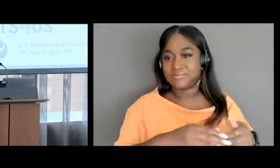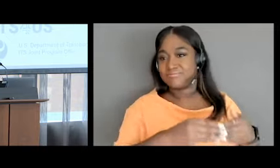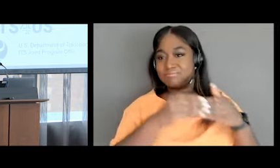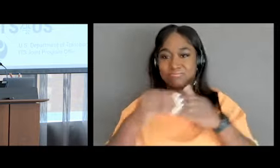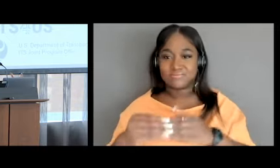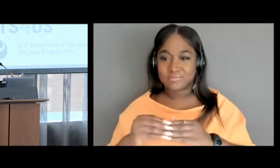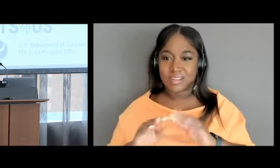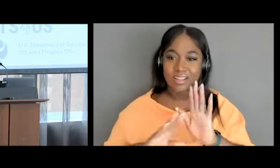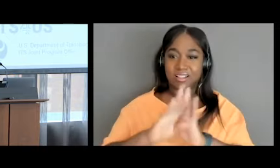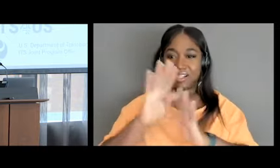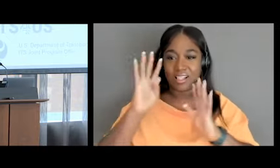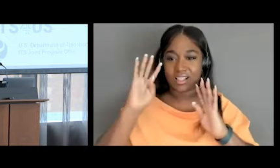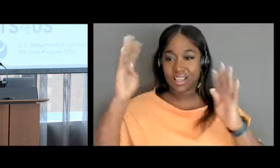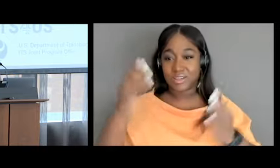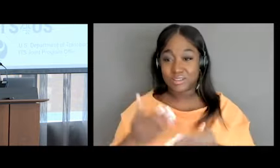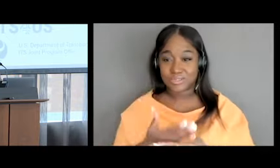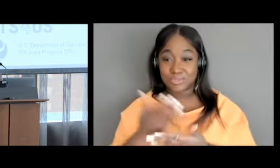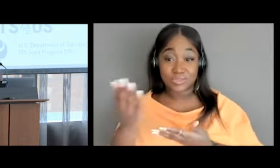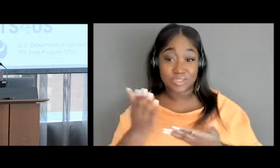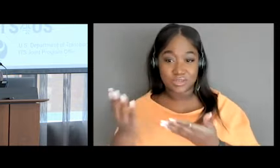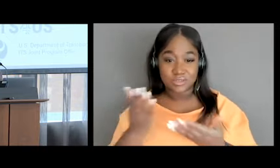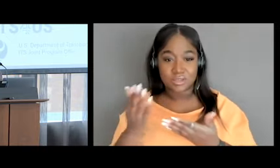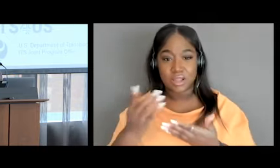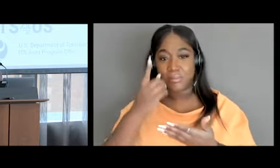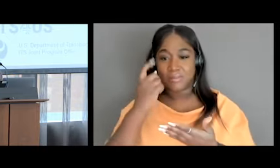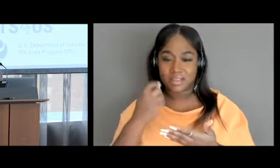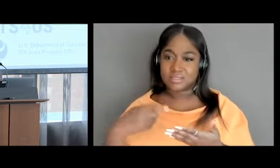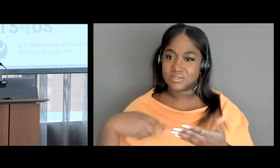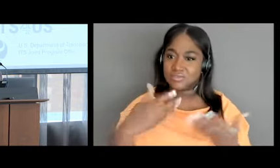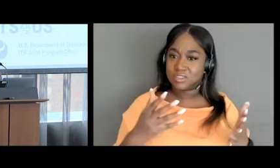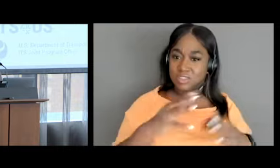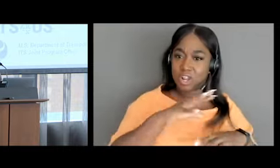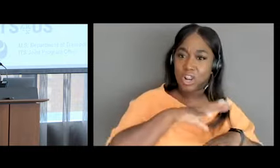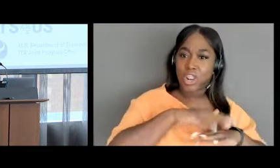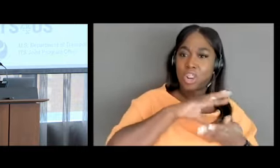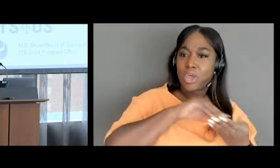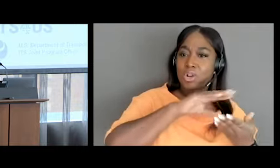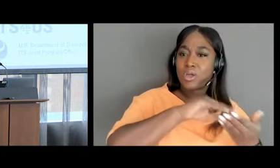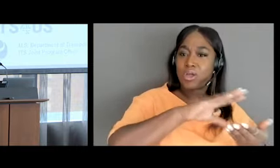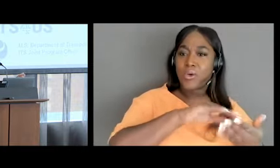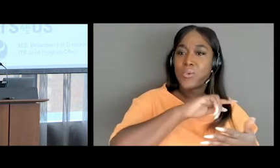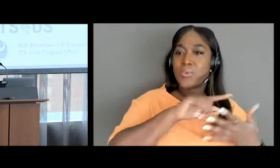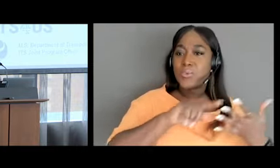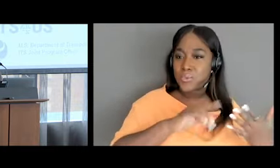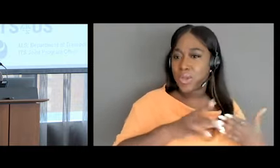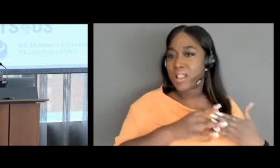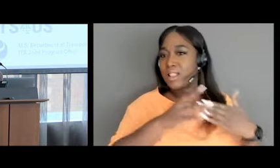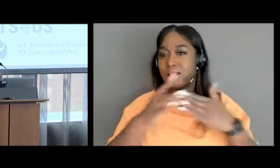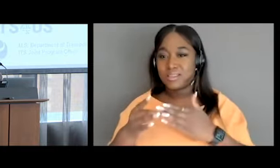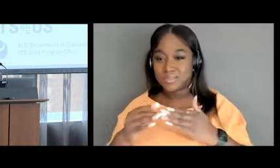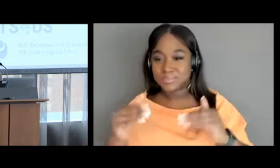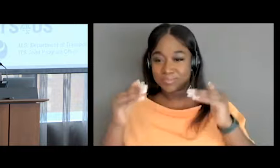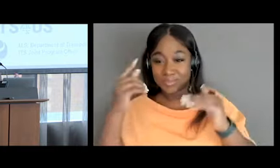the transportation network actually does provide. And so I do find that when we go out there and talk to